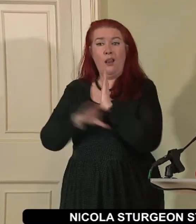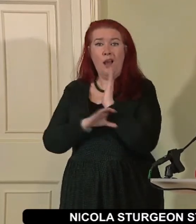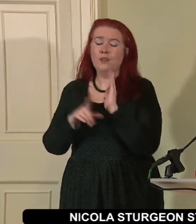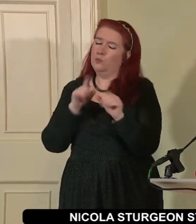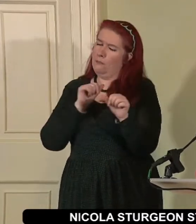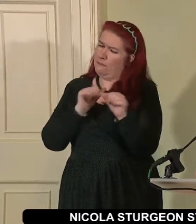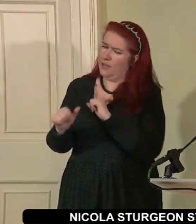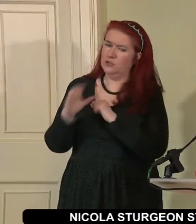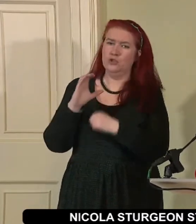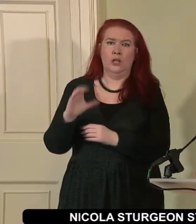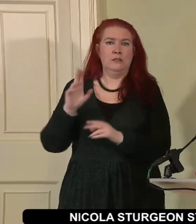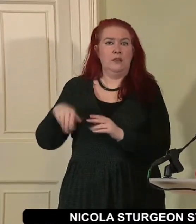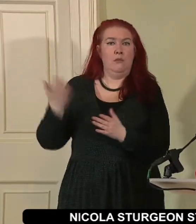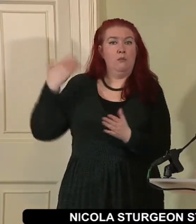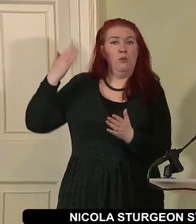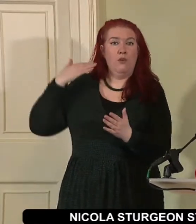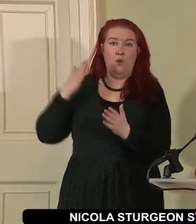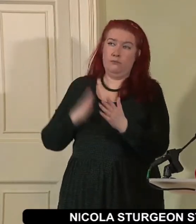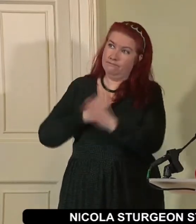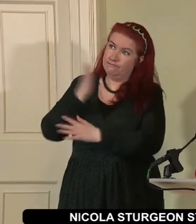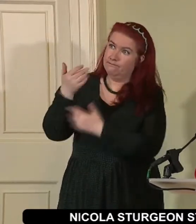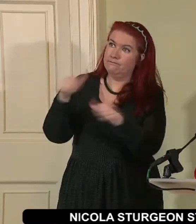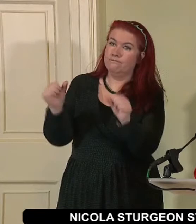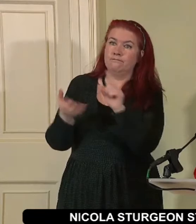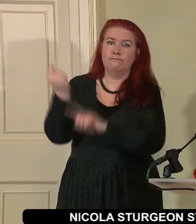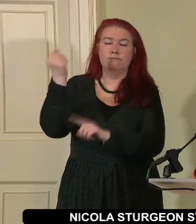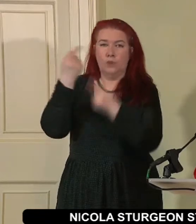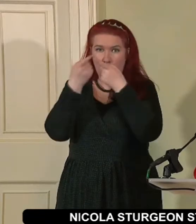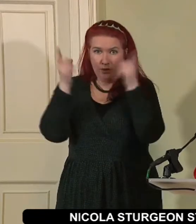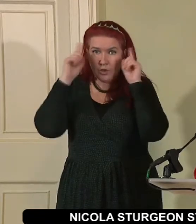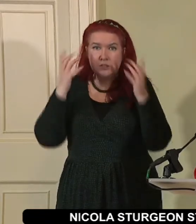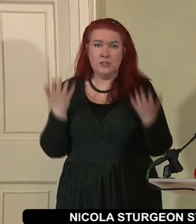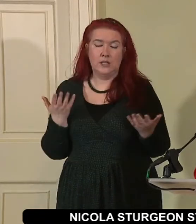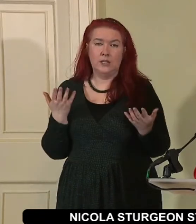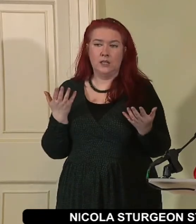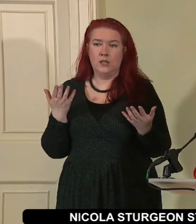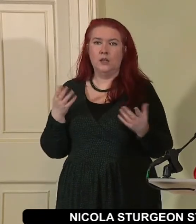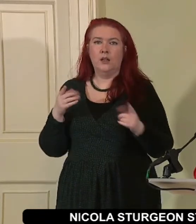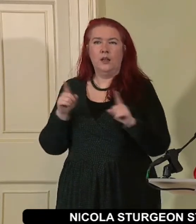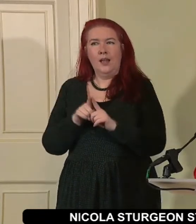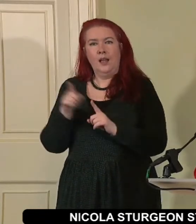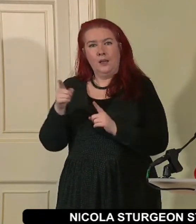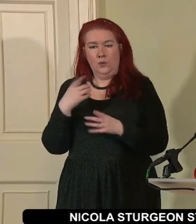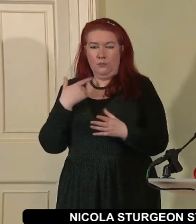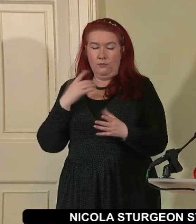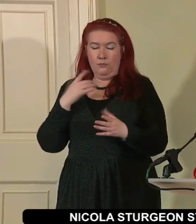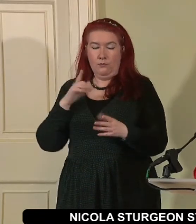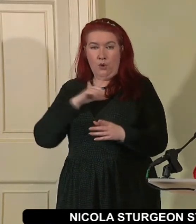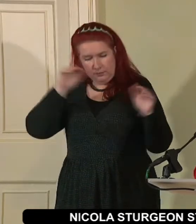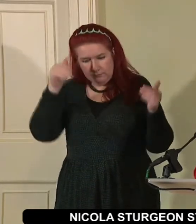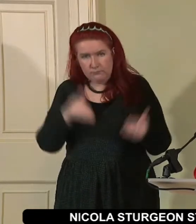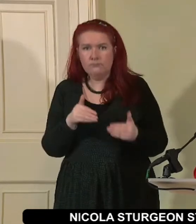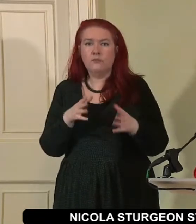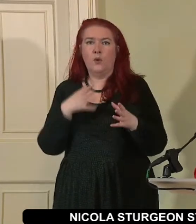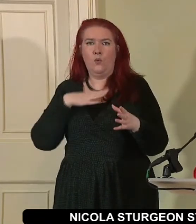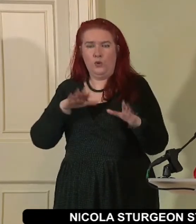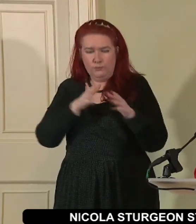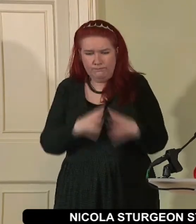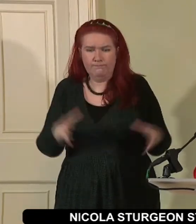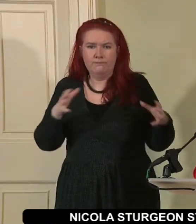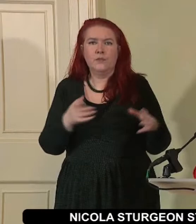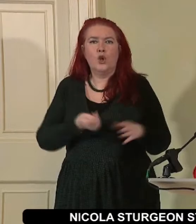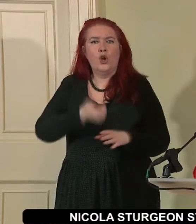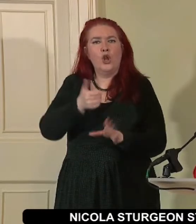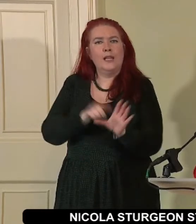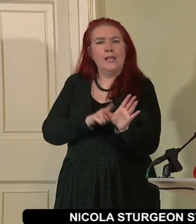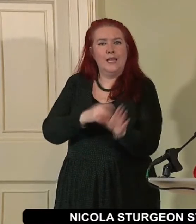had before of going to university. At the other end of the education system, that fundamental investment in expansion, doubling early